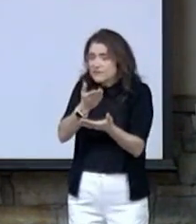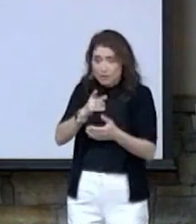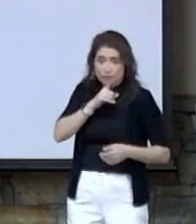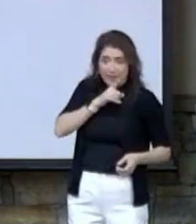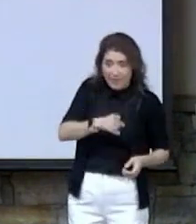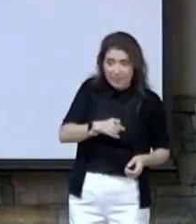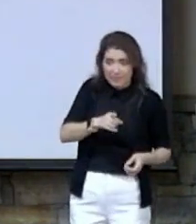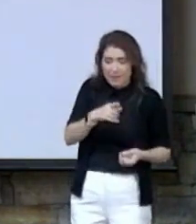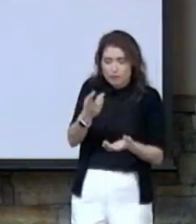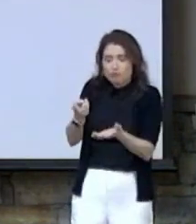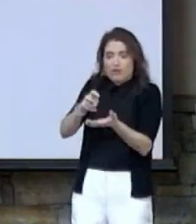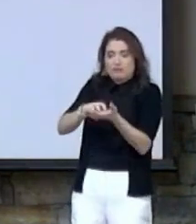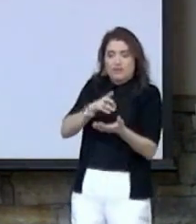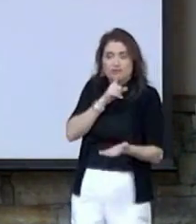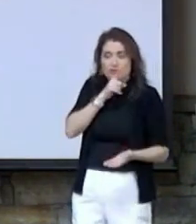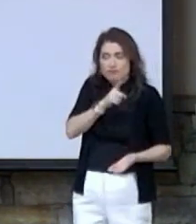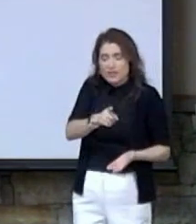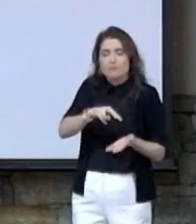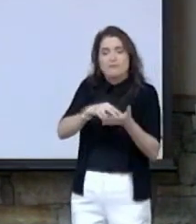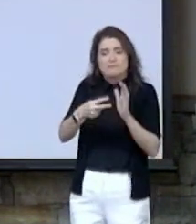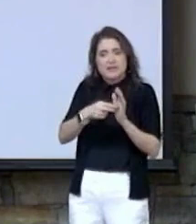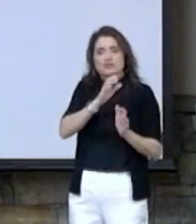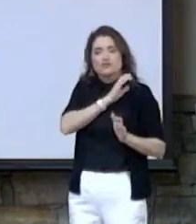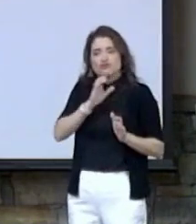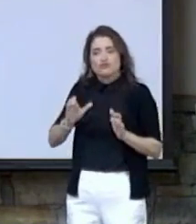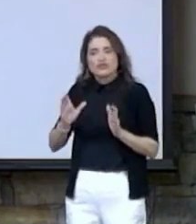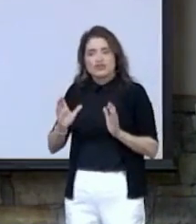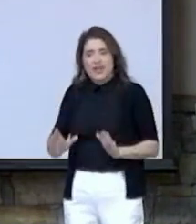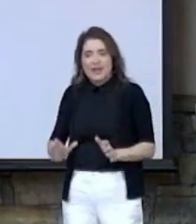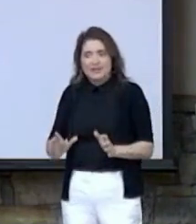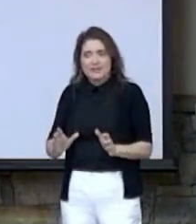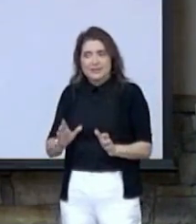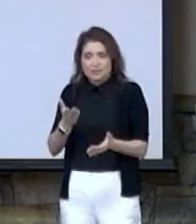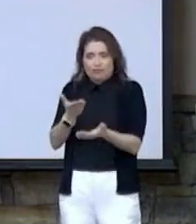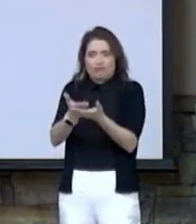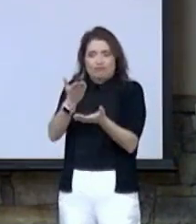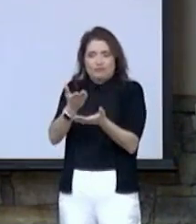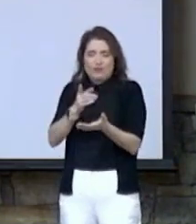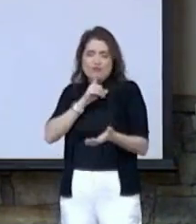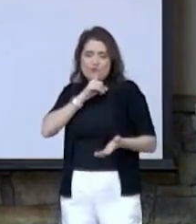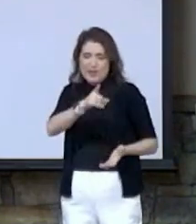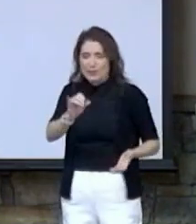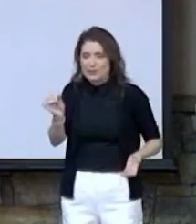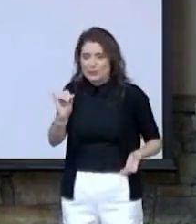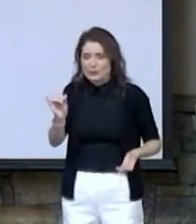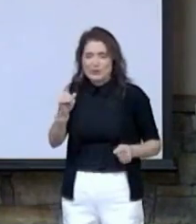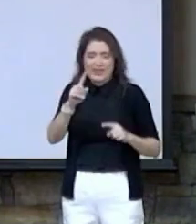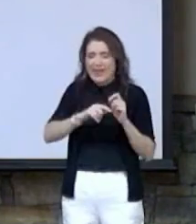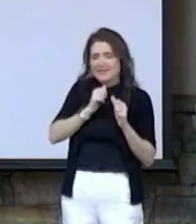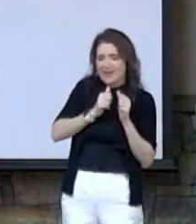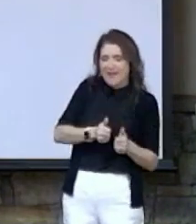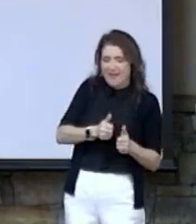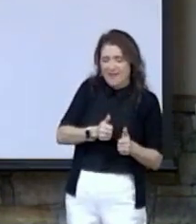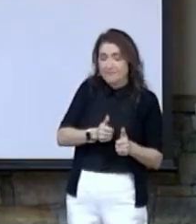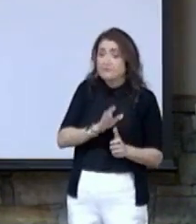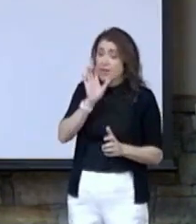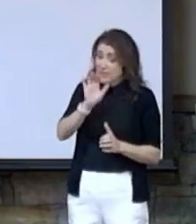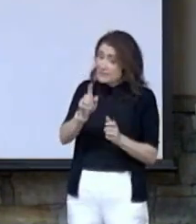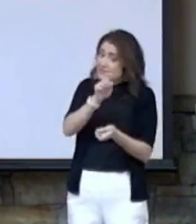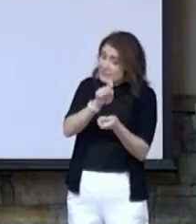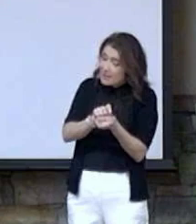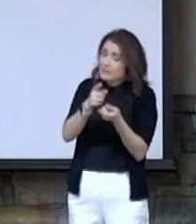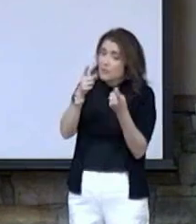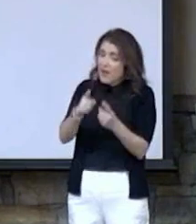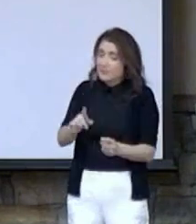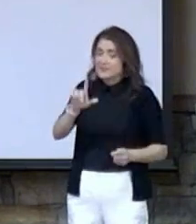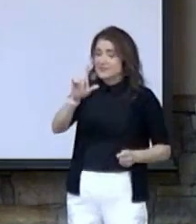real, then Christianity is undeniable. And that's exactly what happened to Lee Strobel in